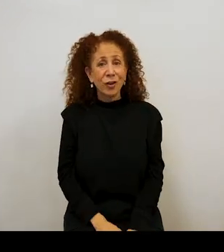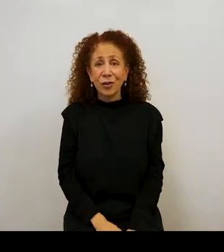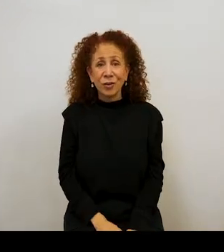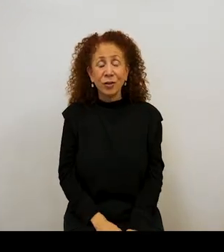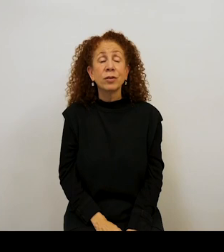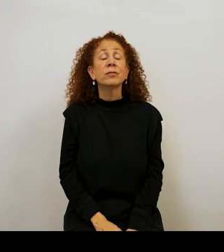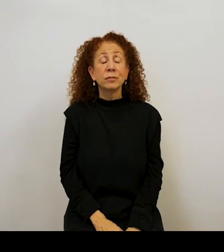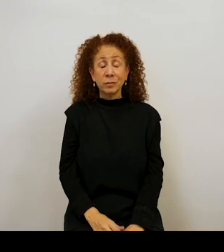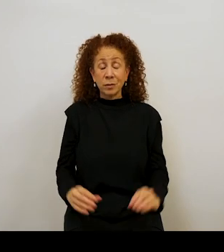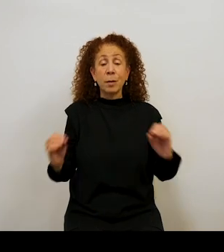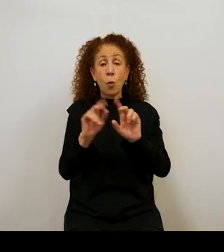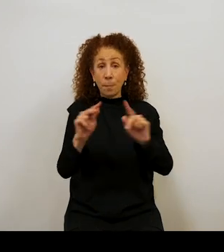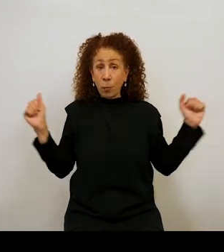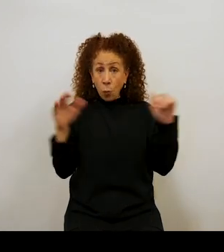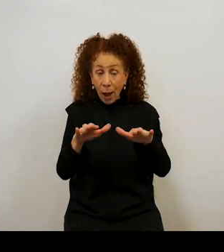More people were going to the Peshawar Museum